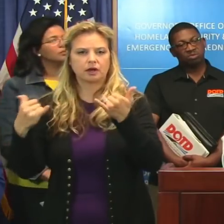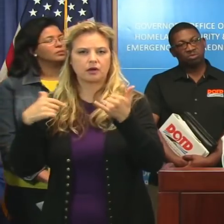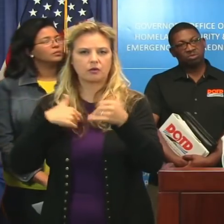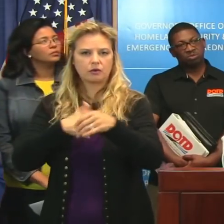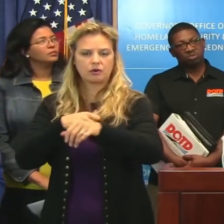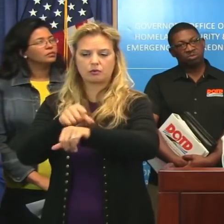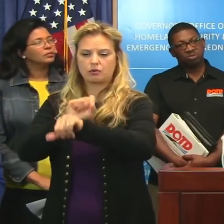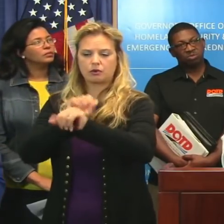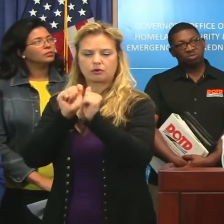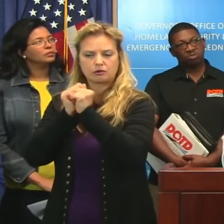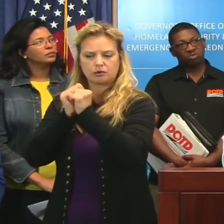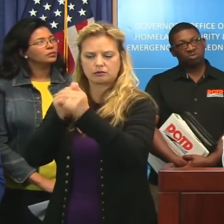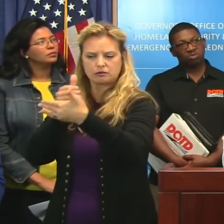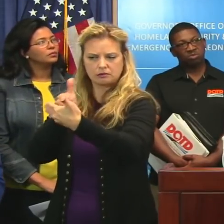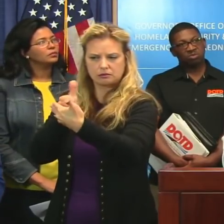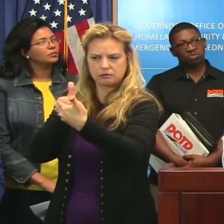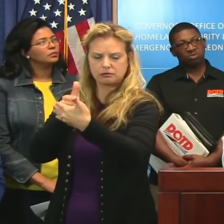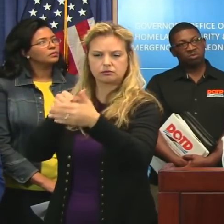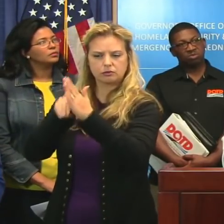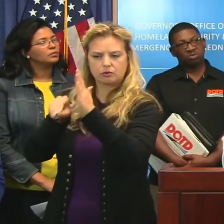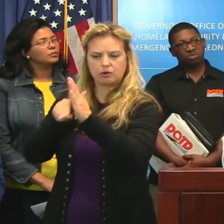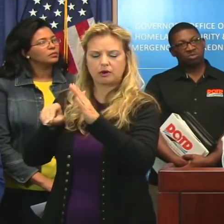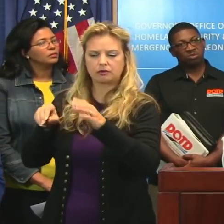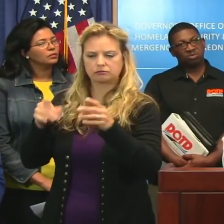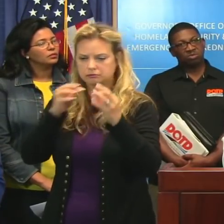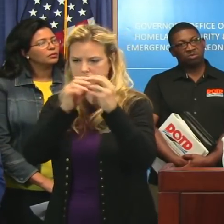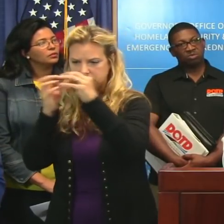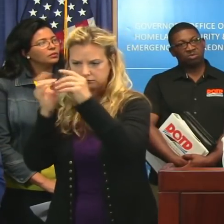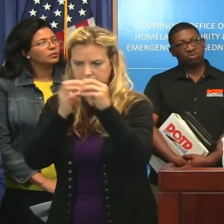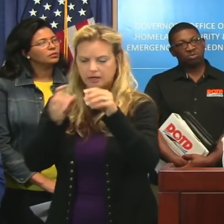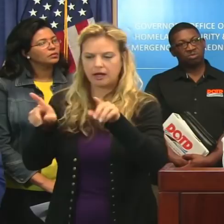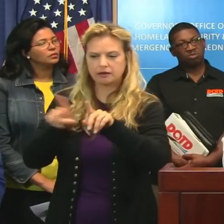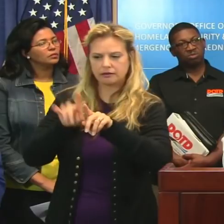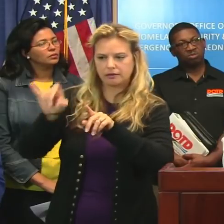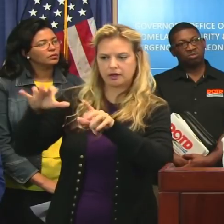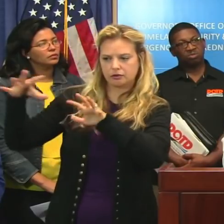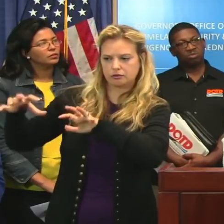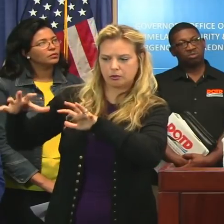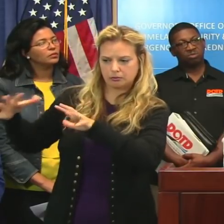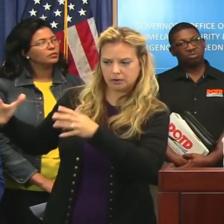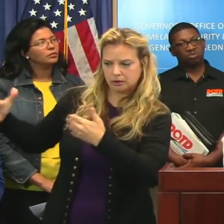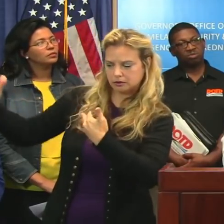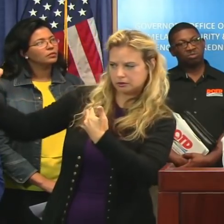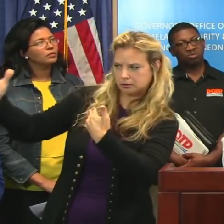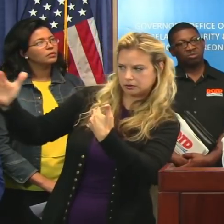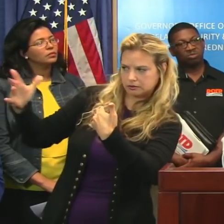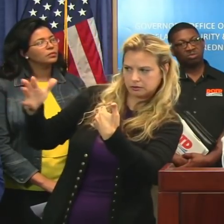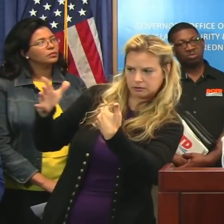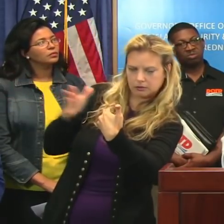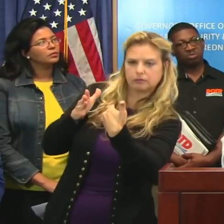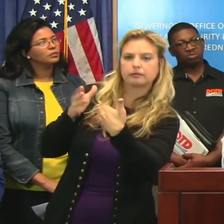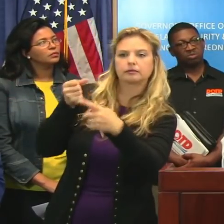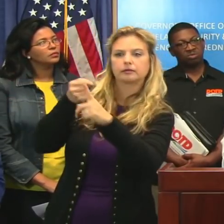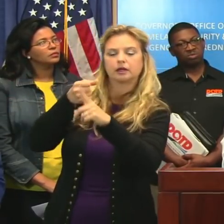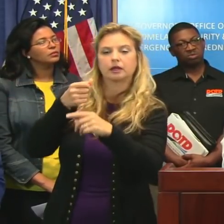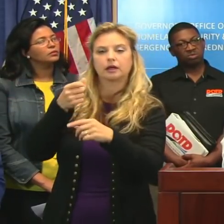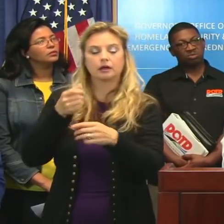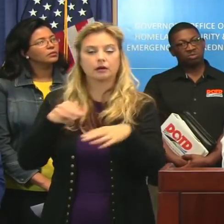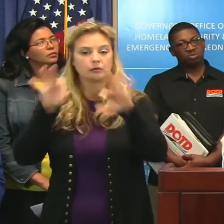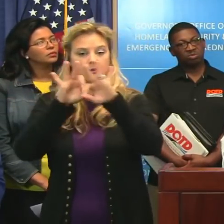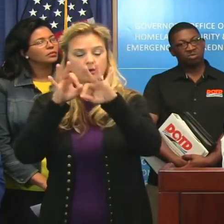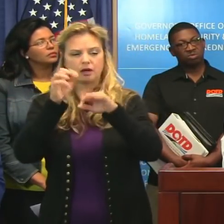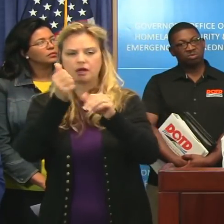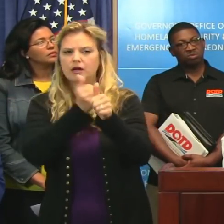city of New Orleans as the storm approaches. It's very important for everyone across Louisiana. If you haven't done